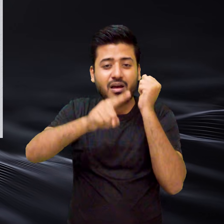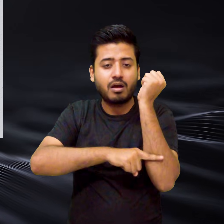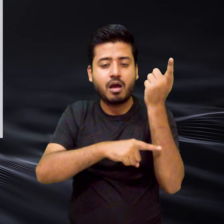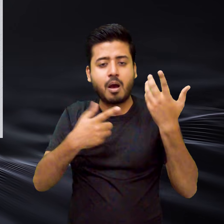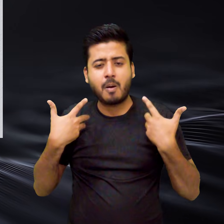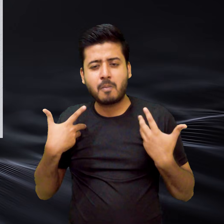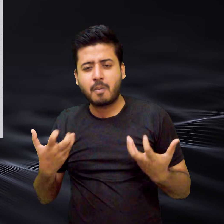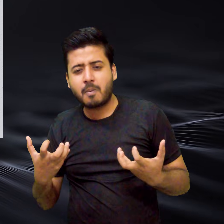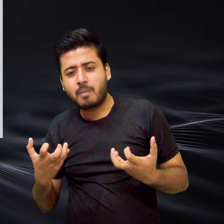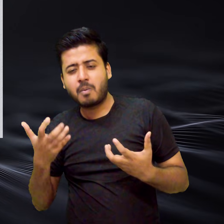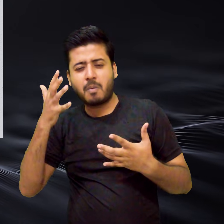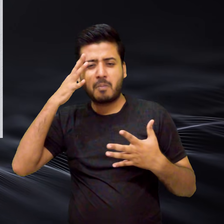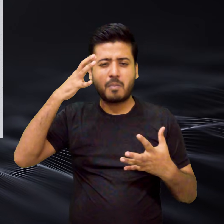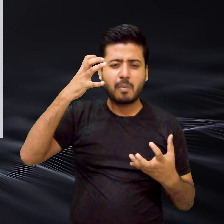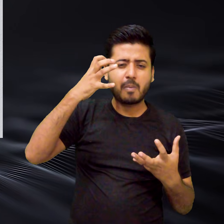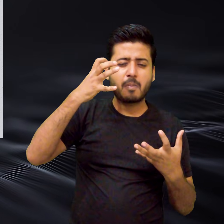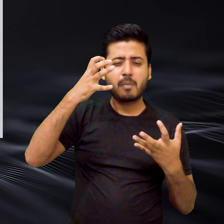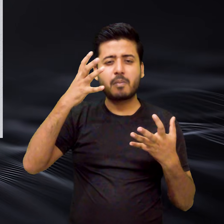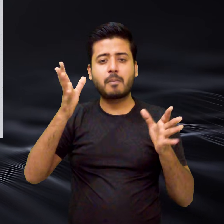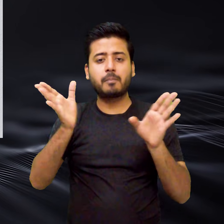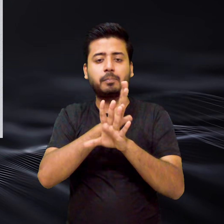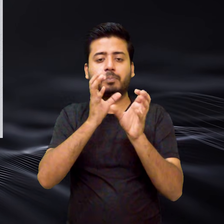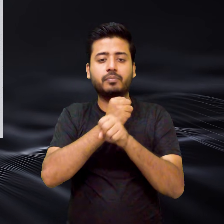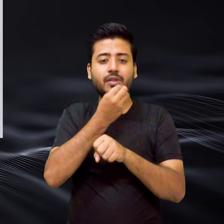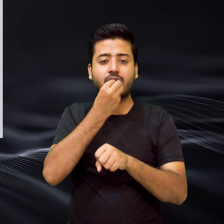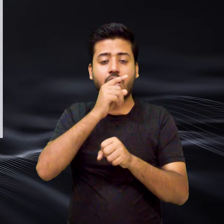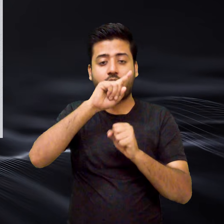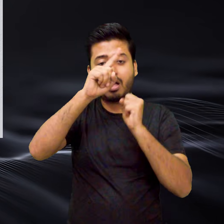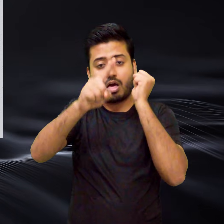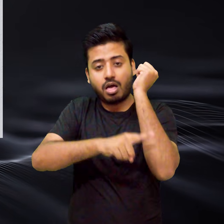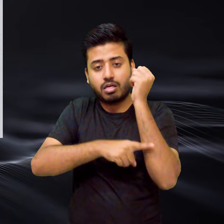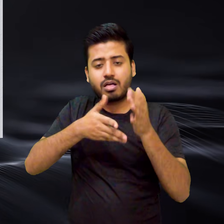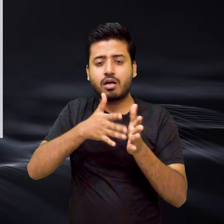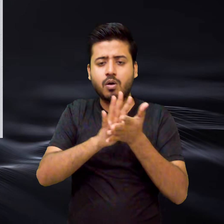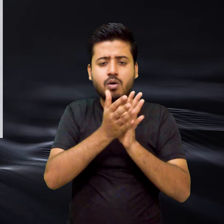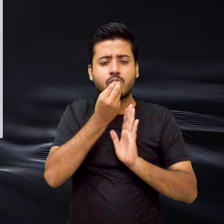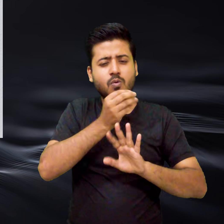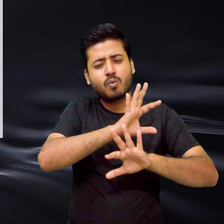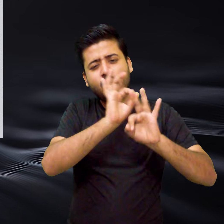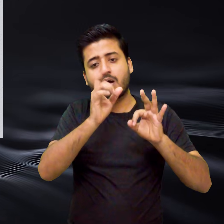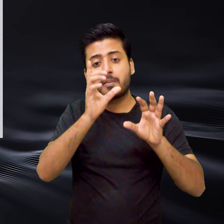ingredient, sweet almond oil. Watch for additives like fragrance,